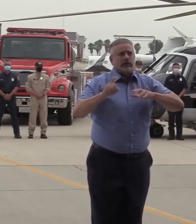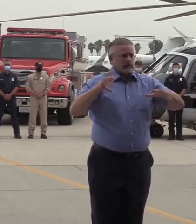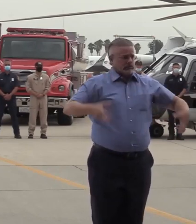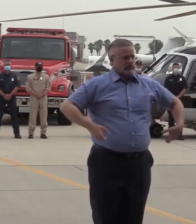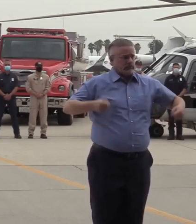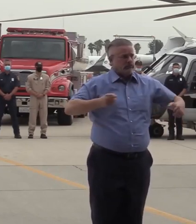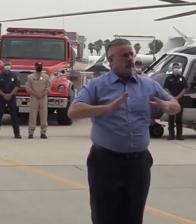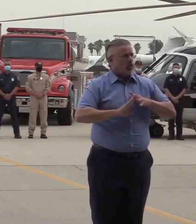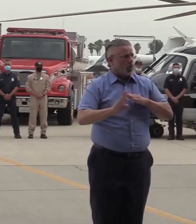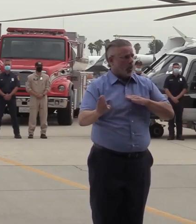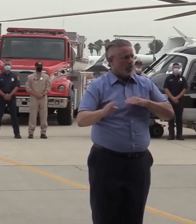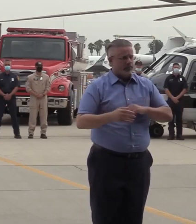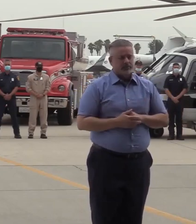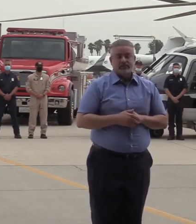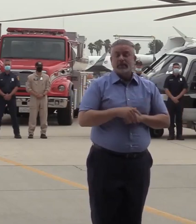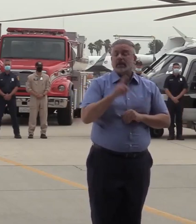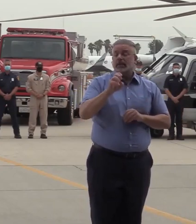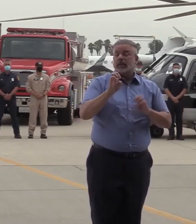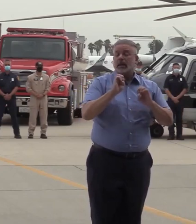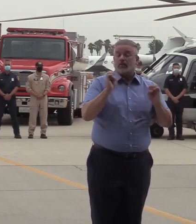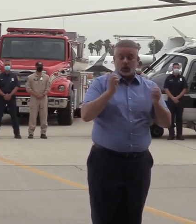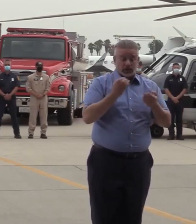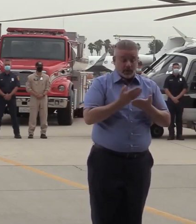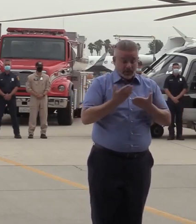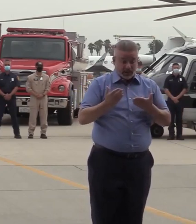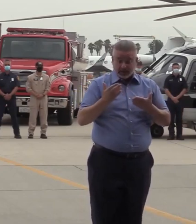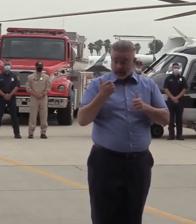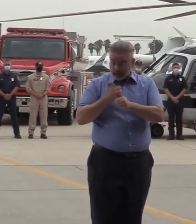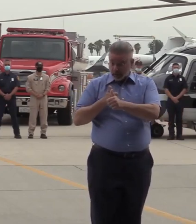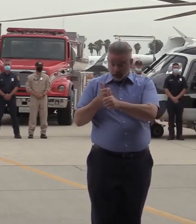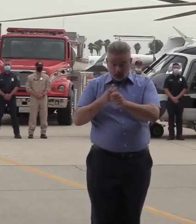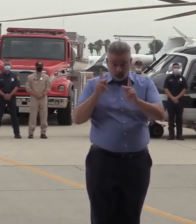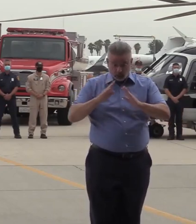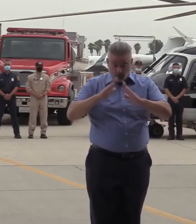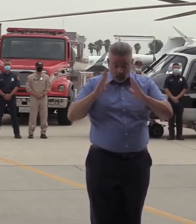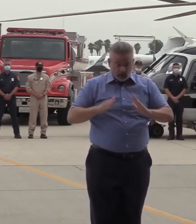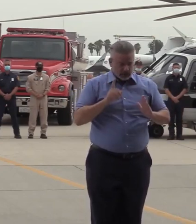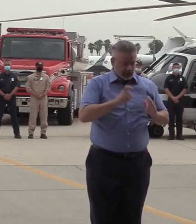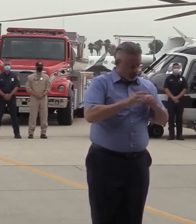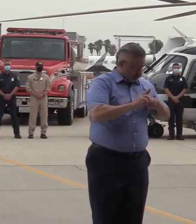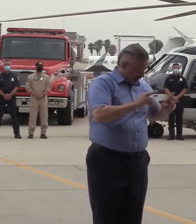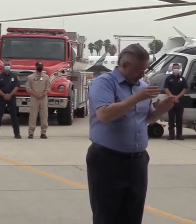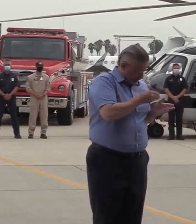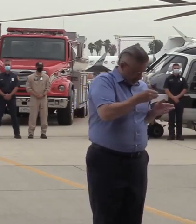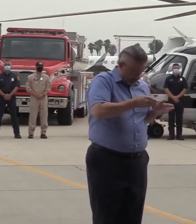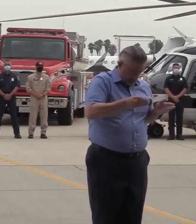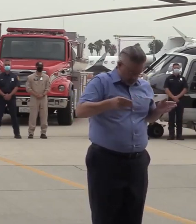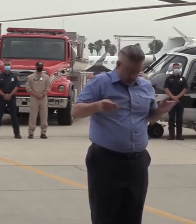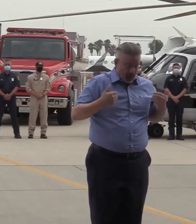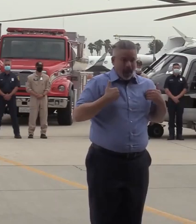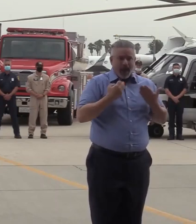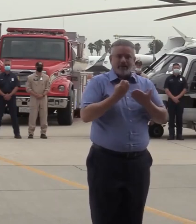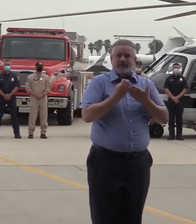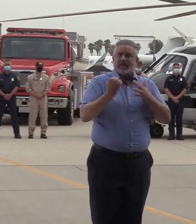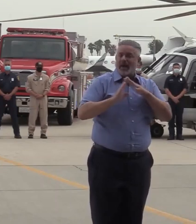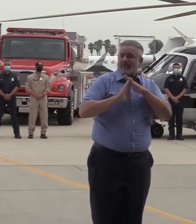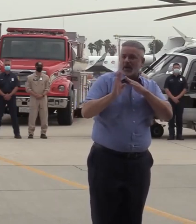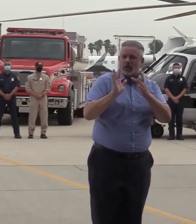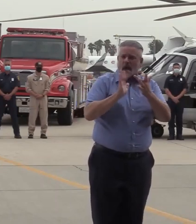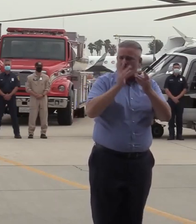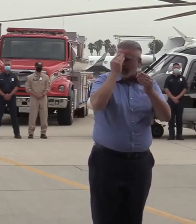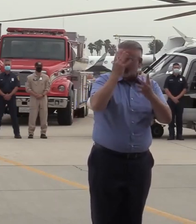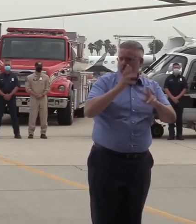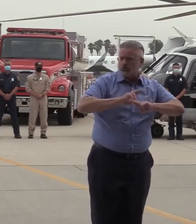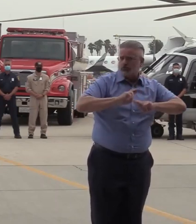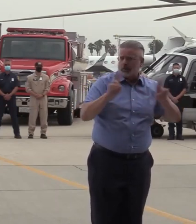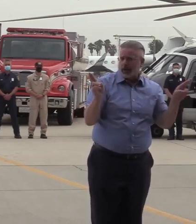given. You'll also need an emergency supply kit for each person in your household and a family plan that includes important evacuation and contact